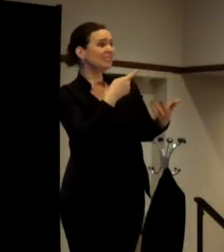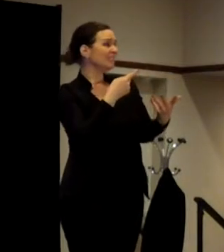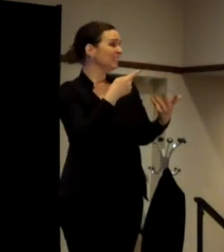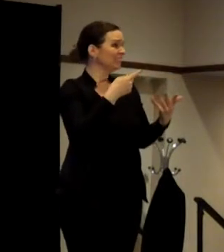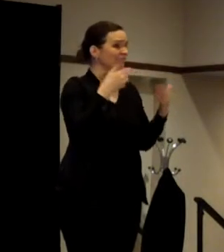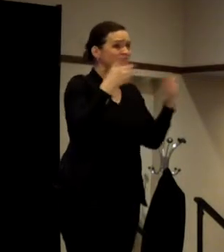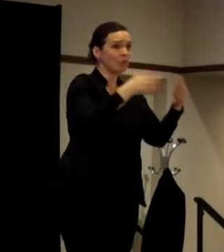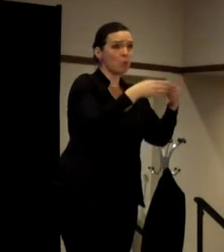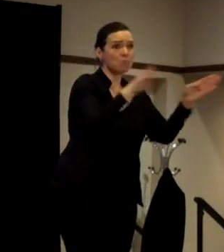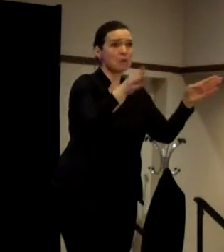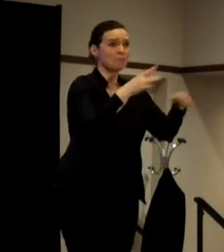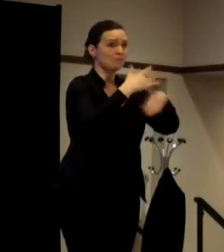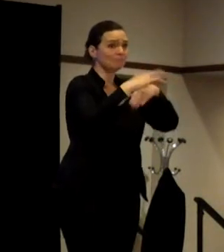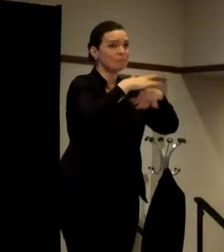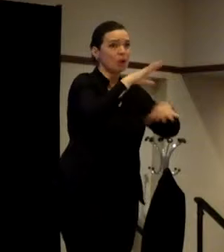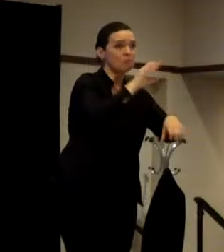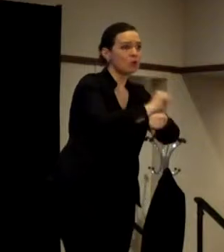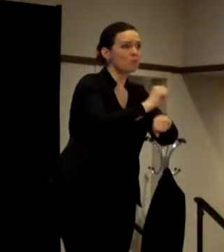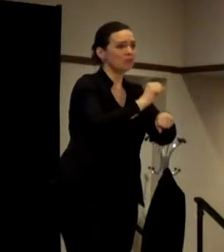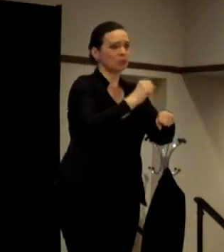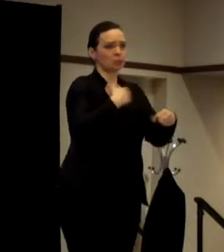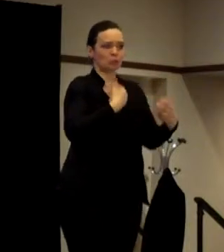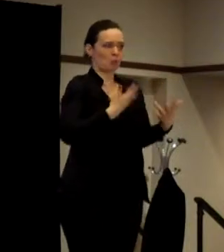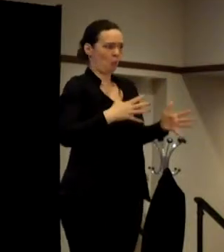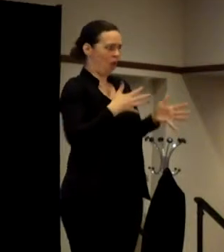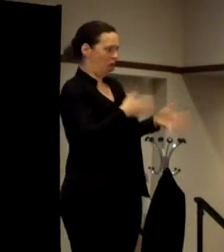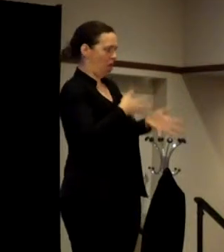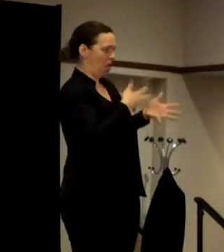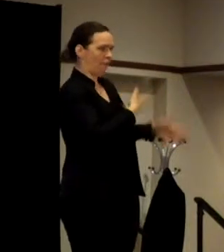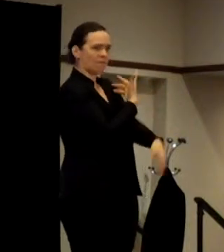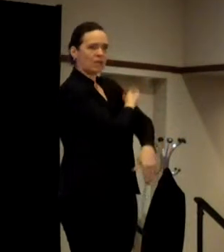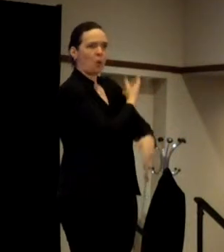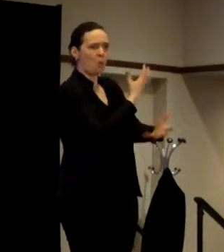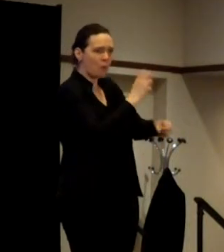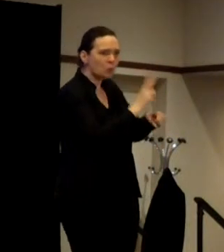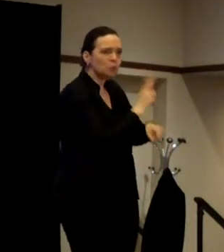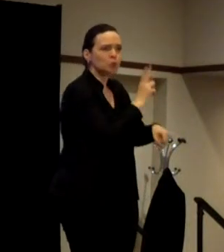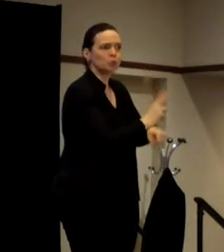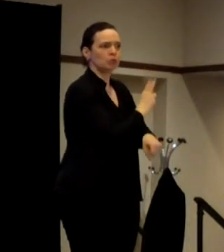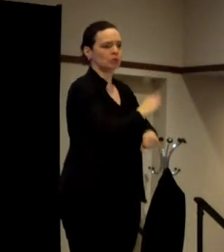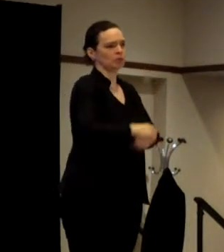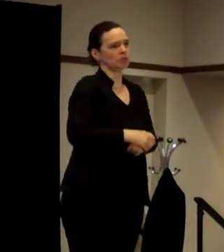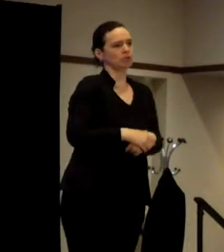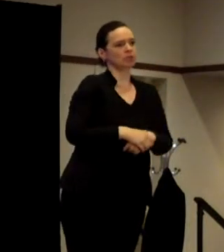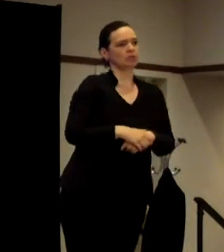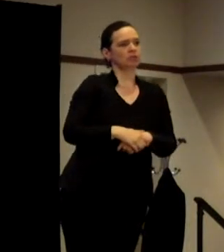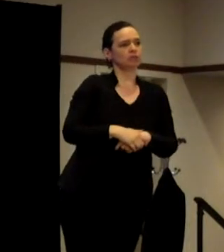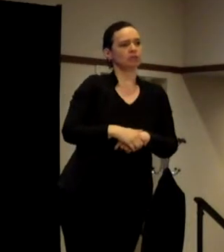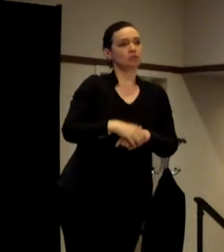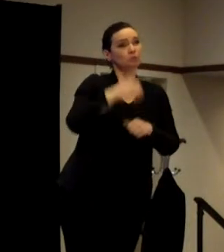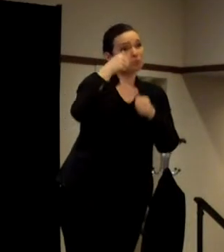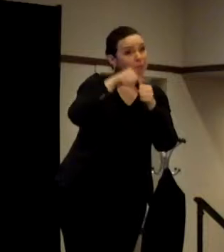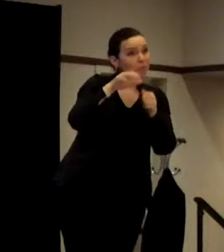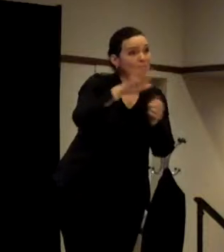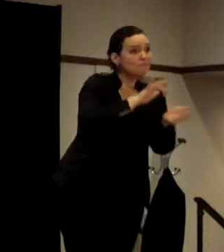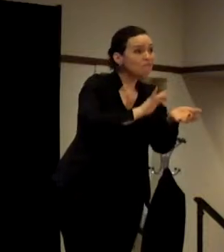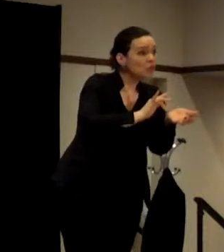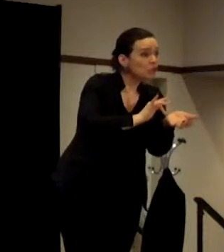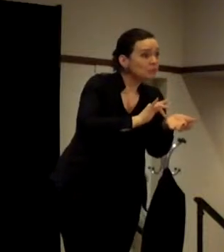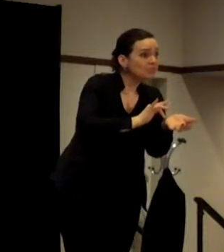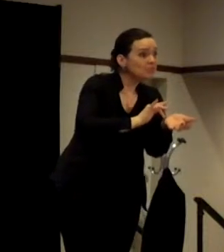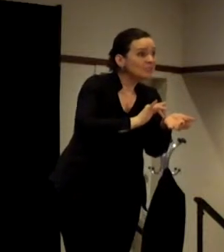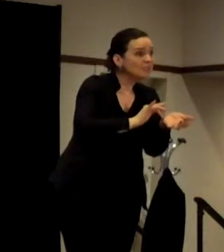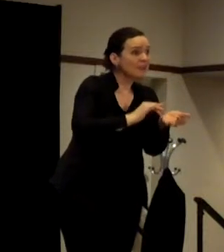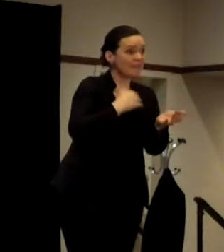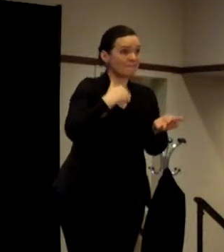supply that's at the fairgrounds, and your pharmacies are still getting, I think we still had at least 3,600 doses for the pharmacies for